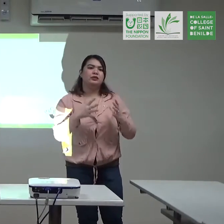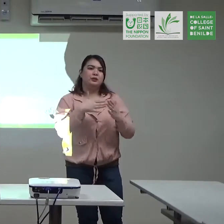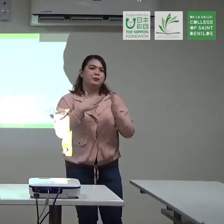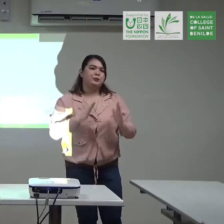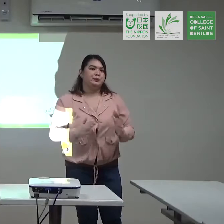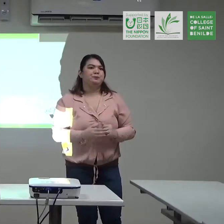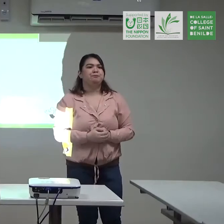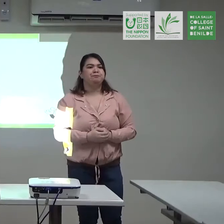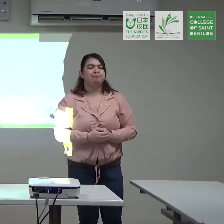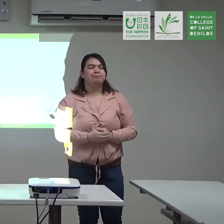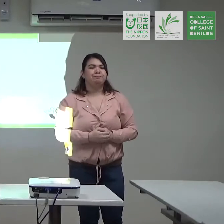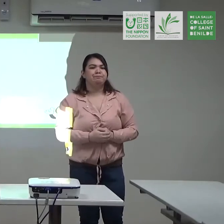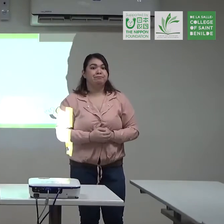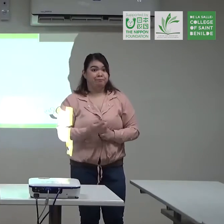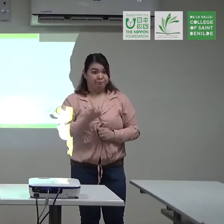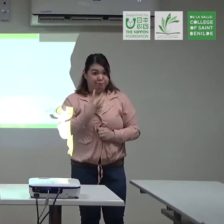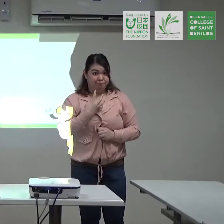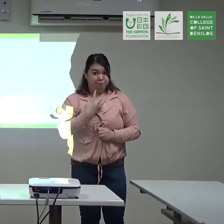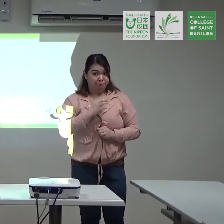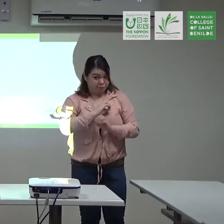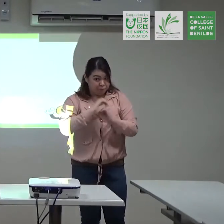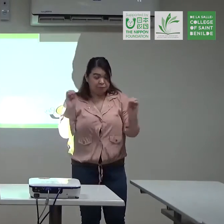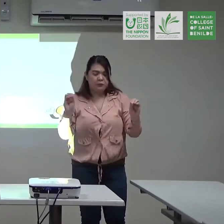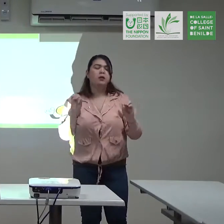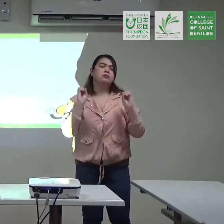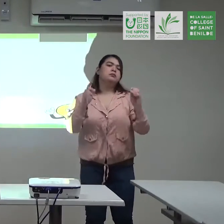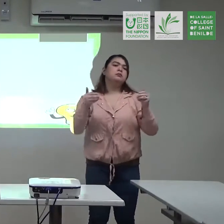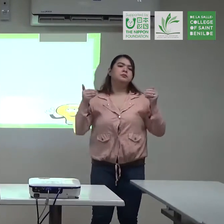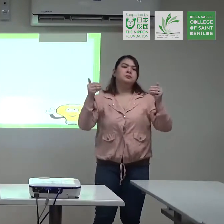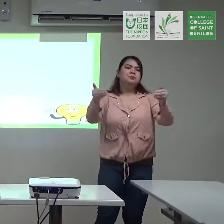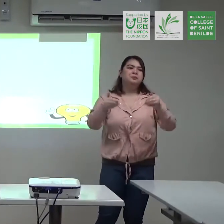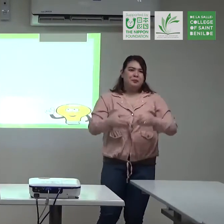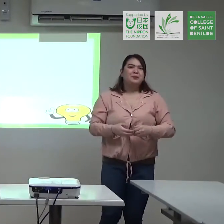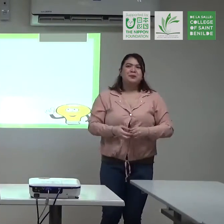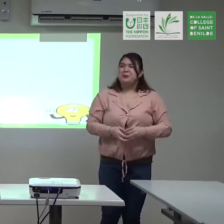Any question? None. I go to the next.